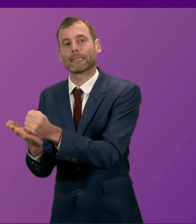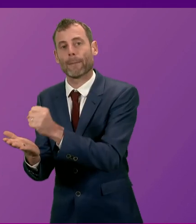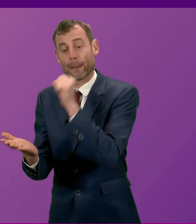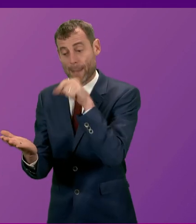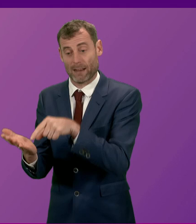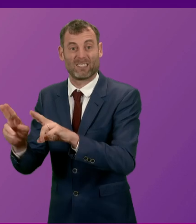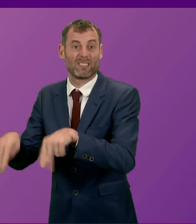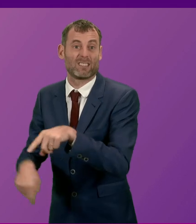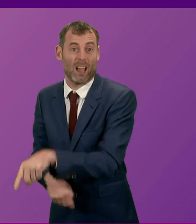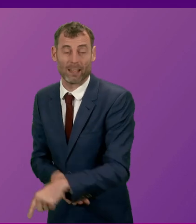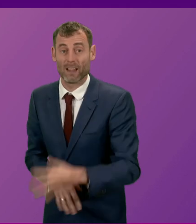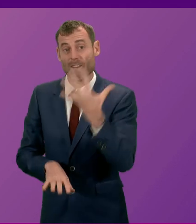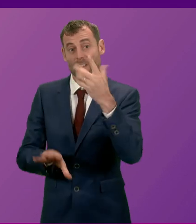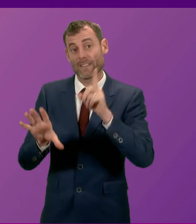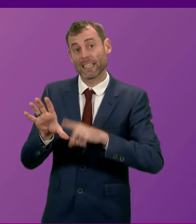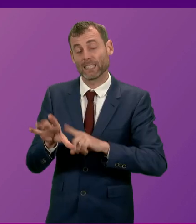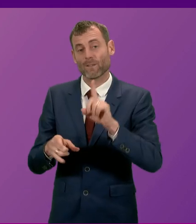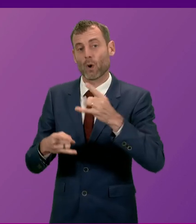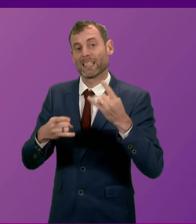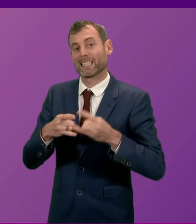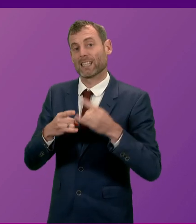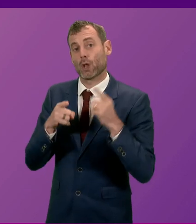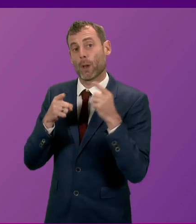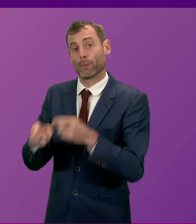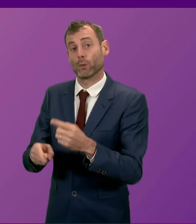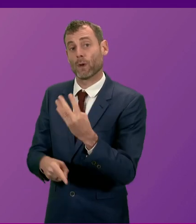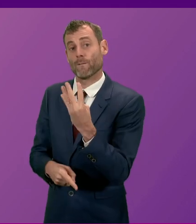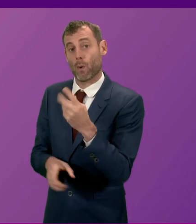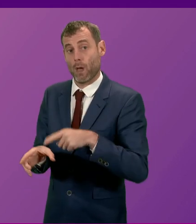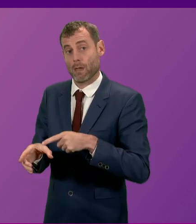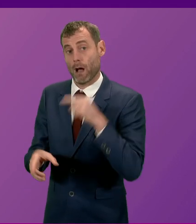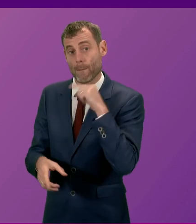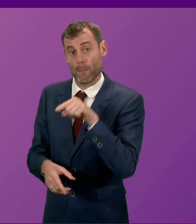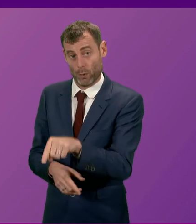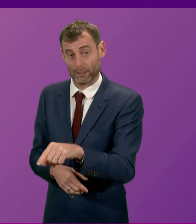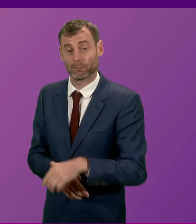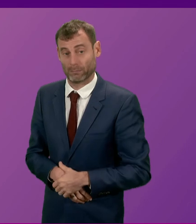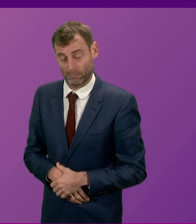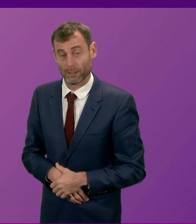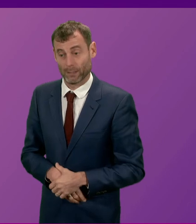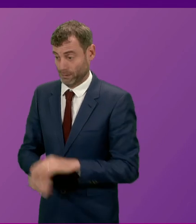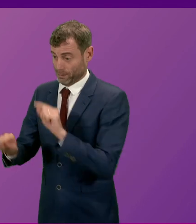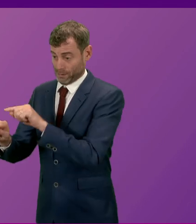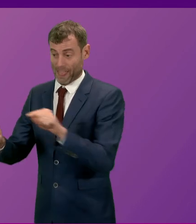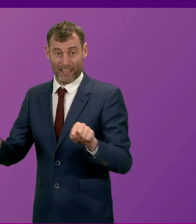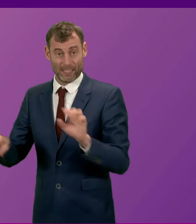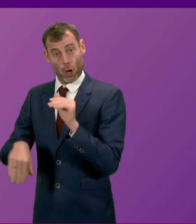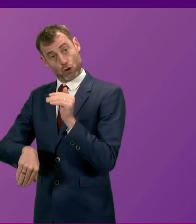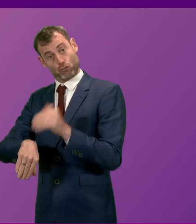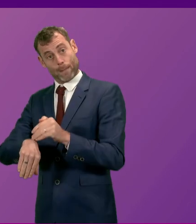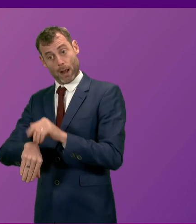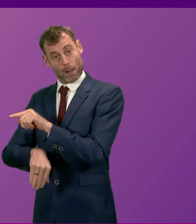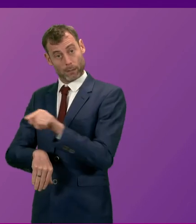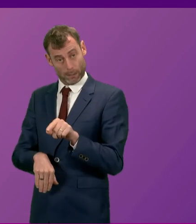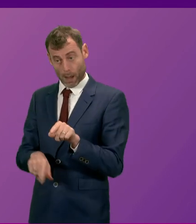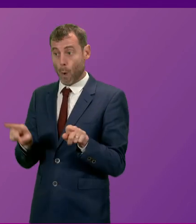to death. 5 years for sexually abusing 4 young boys. All of these criminals, and many, many others